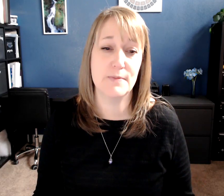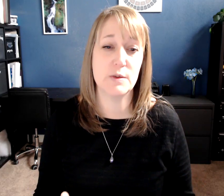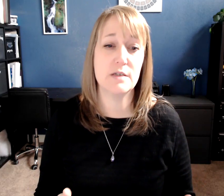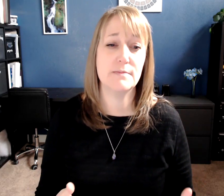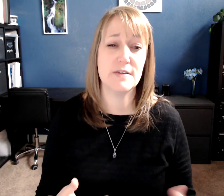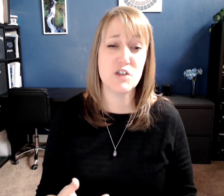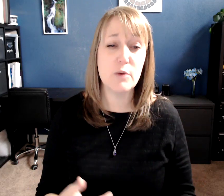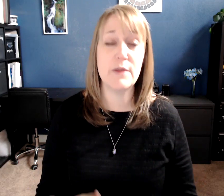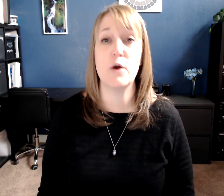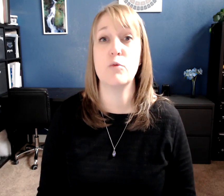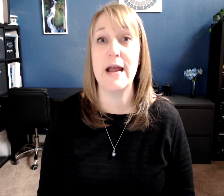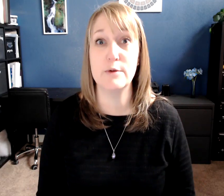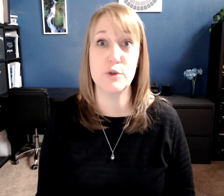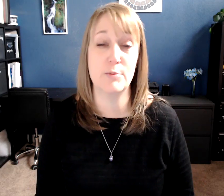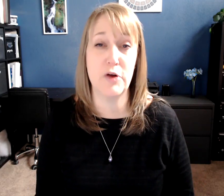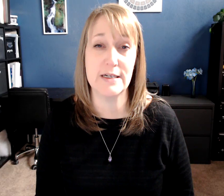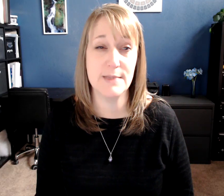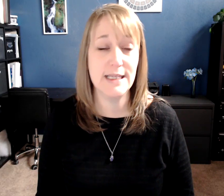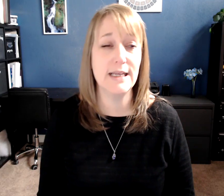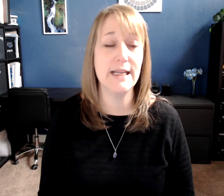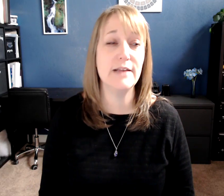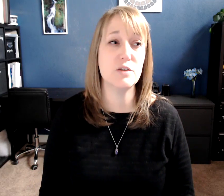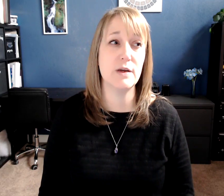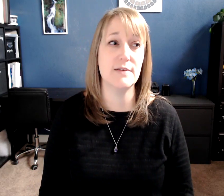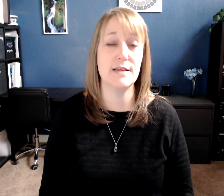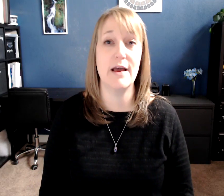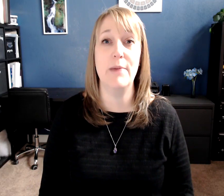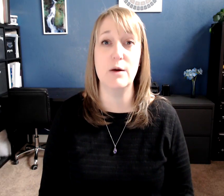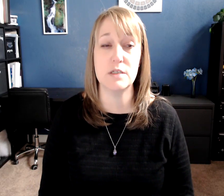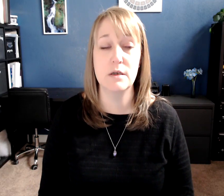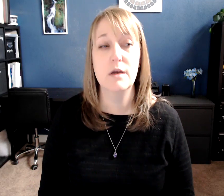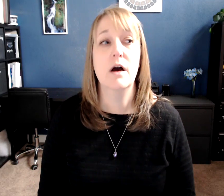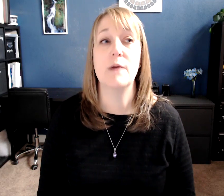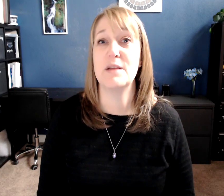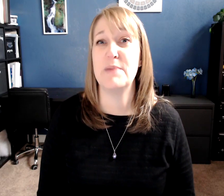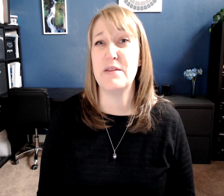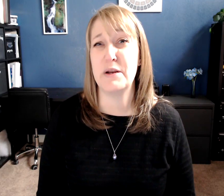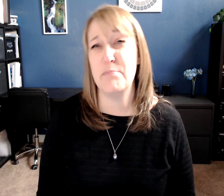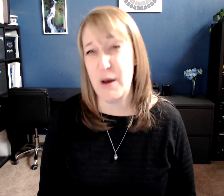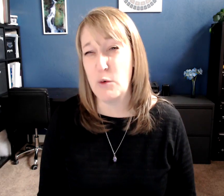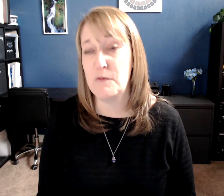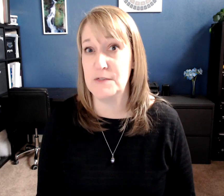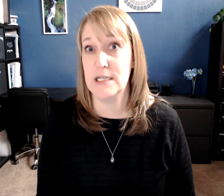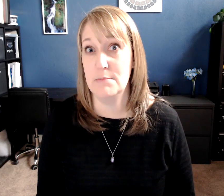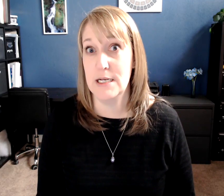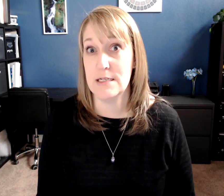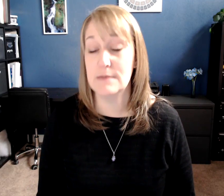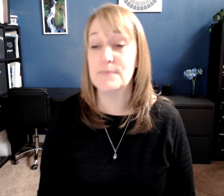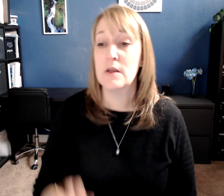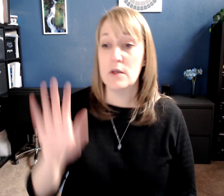So we're going to start with around or approximately. In English, we often say about. I'm going to be there in about 15 minutes. You